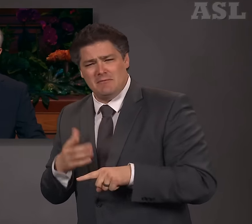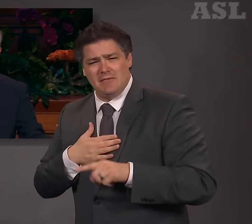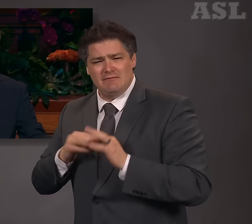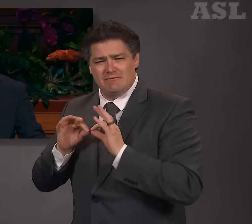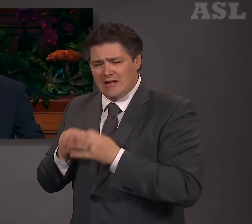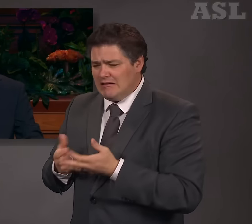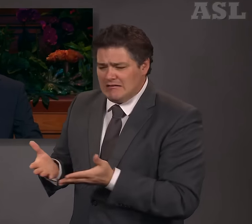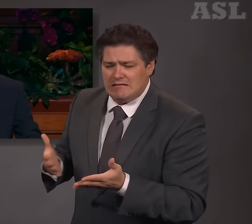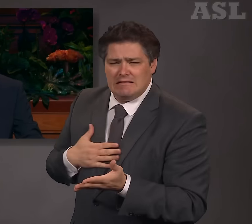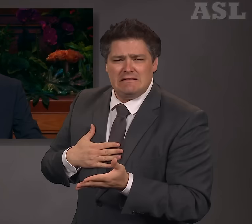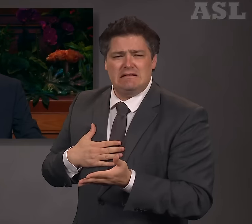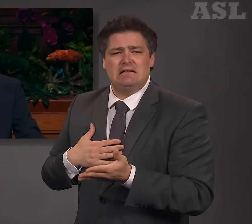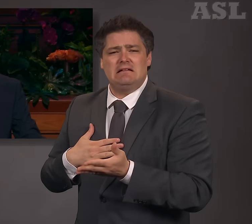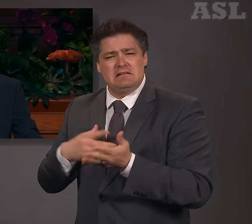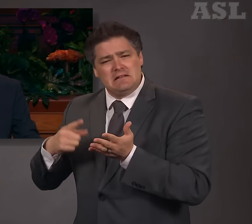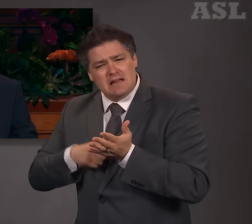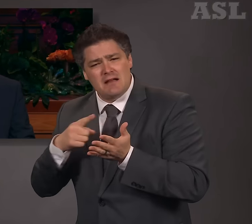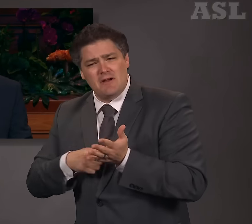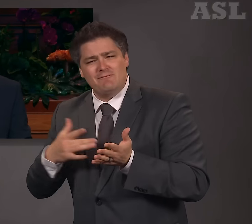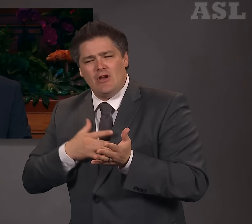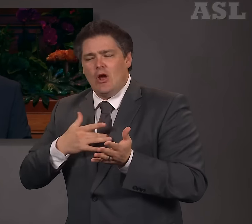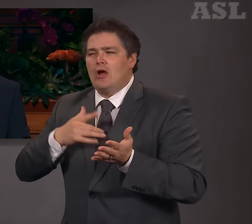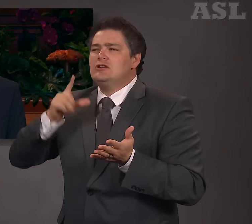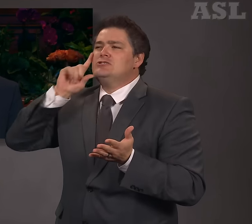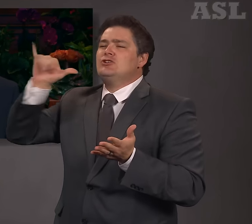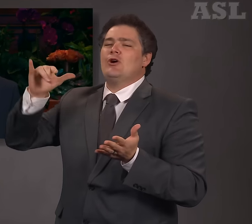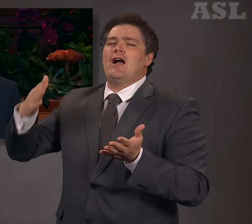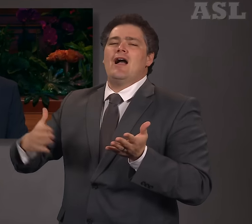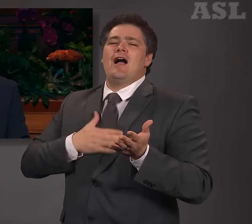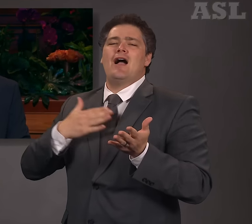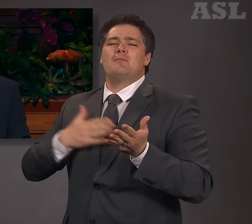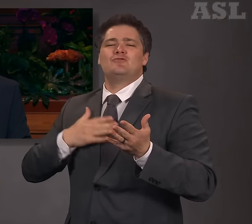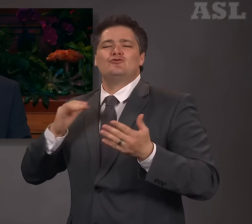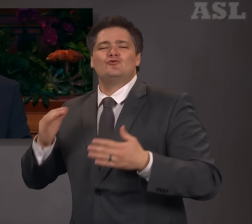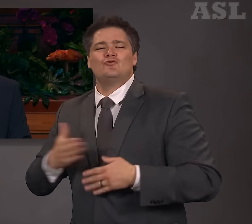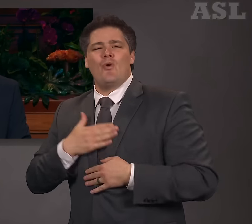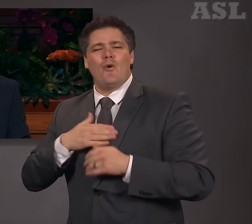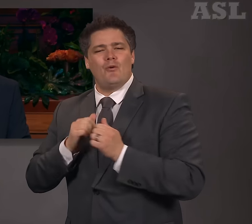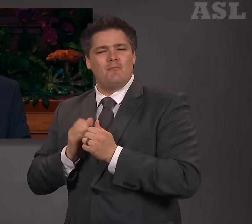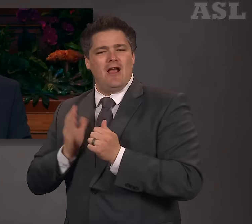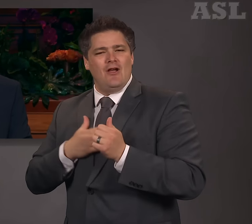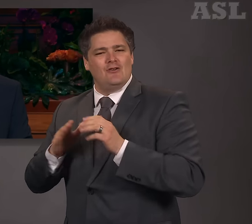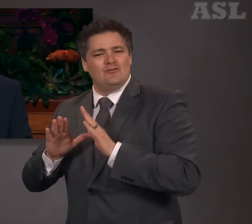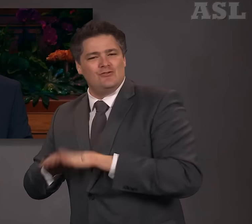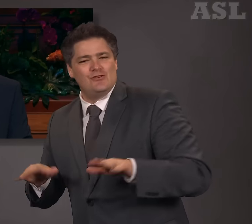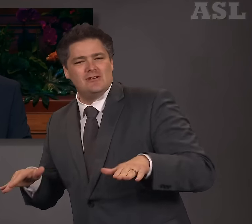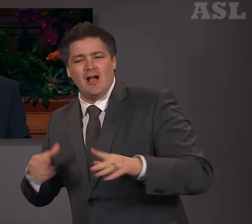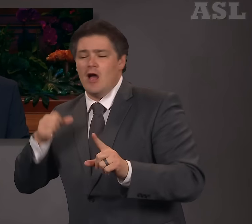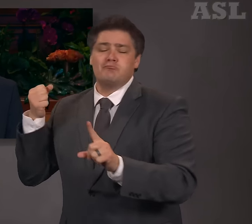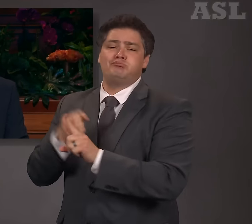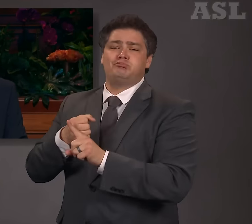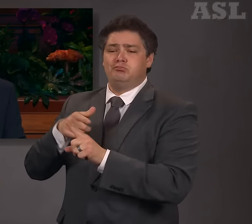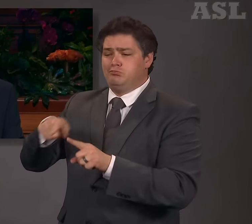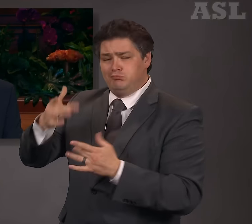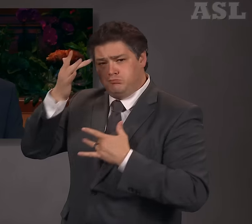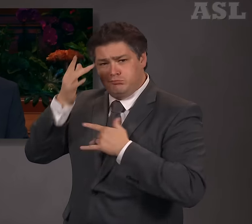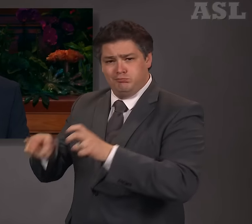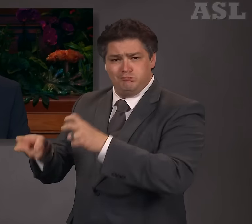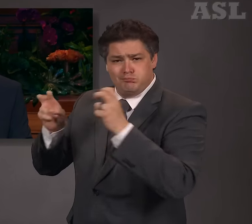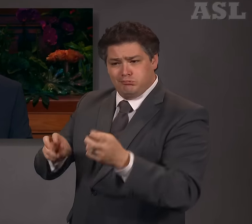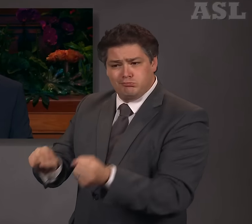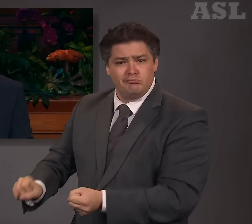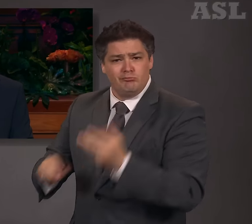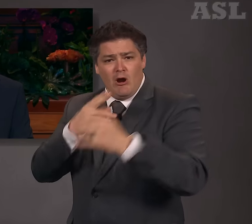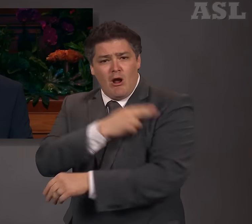of sicknesses, hospitalizations, and sleepless nights filled with distress, as well as finding relief